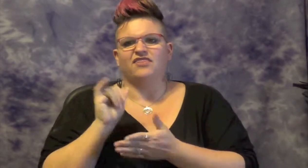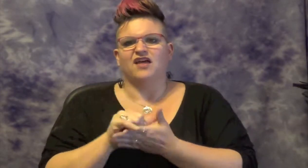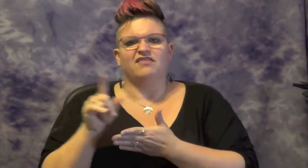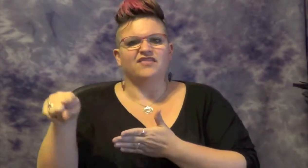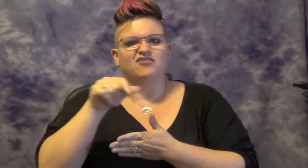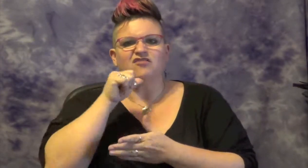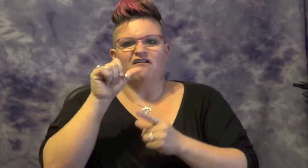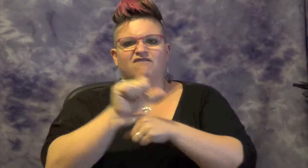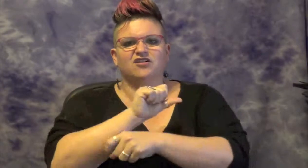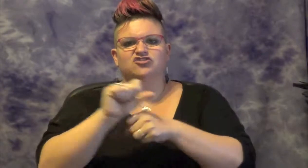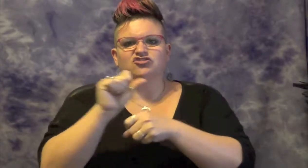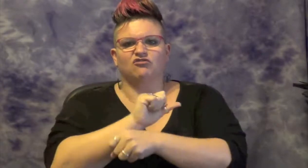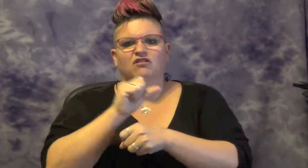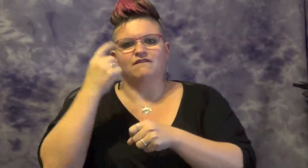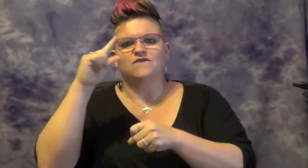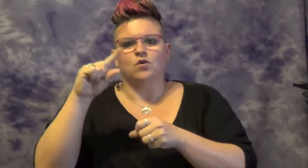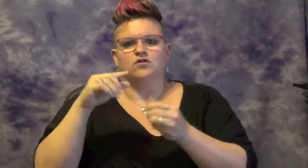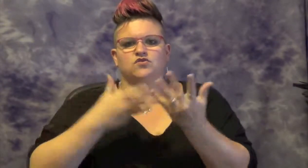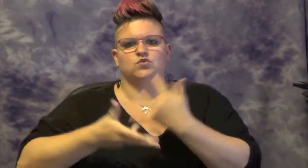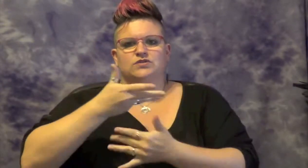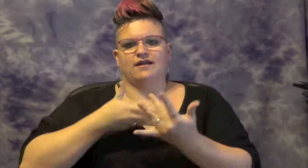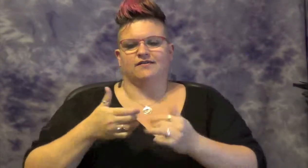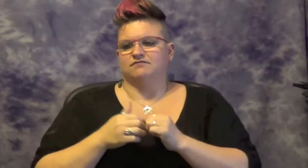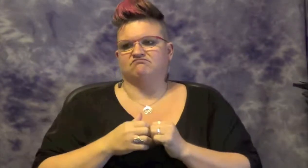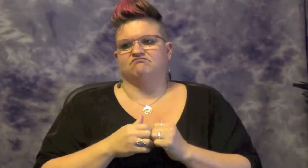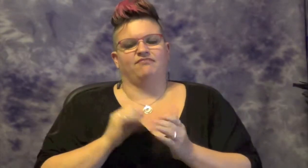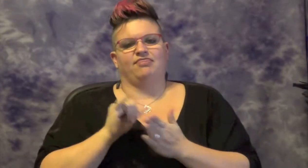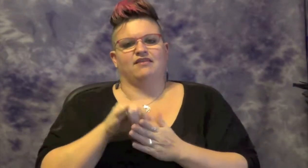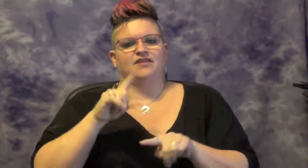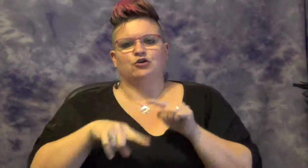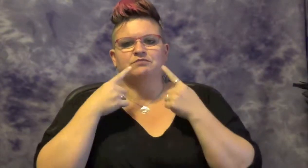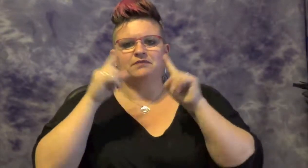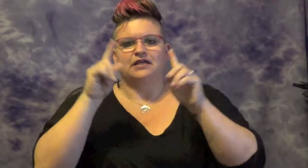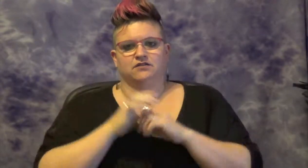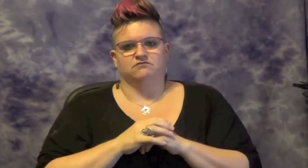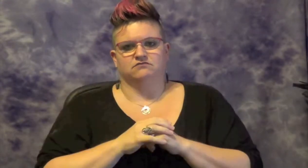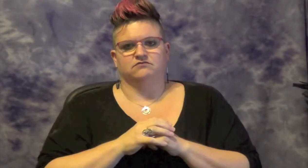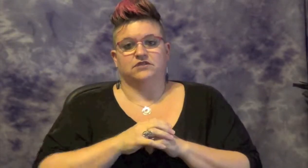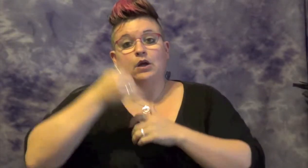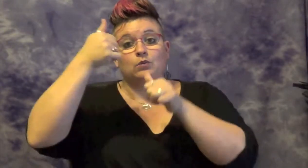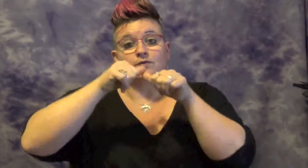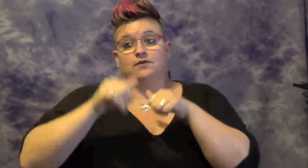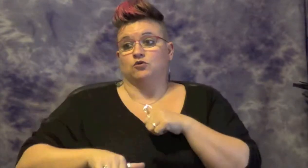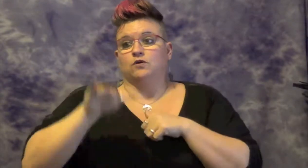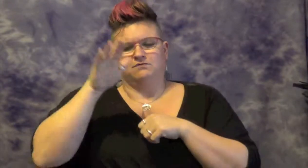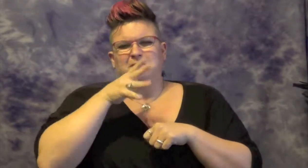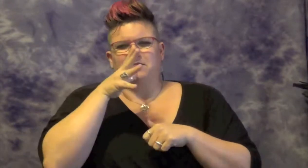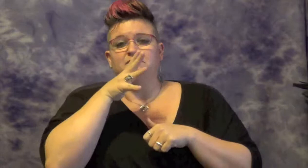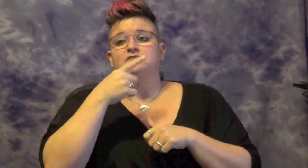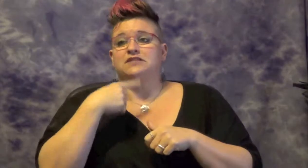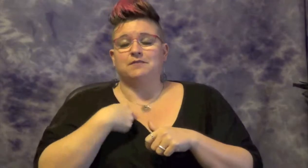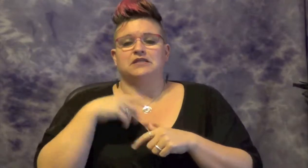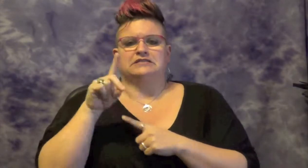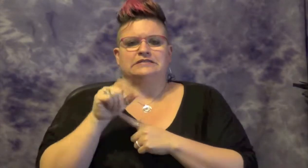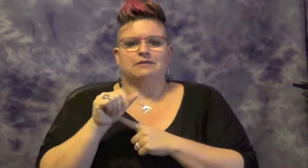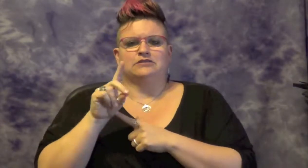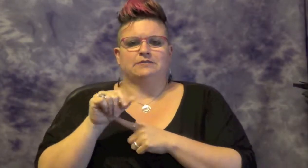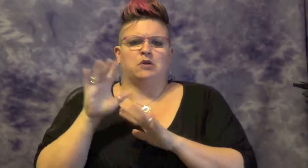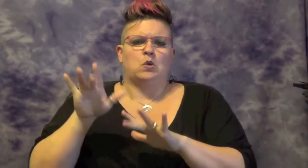my mom always said that deaf people were not functional and were not functional on a societal level, that they couldn't be successful. And I